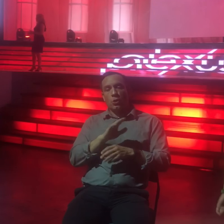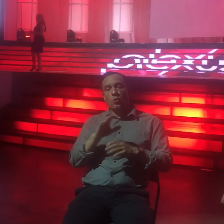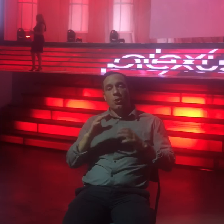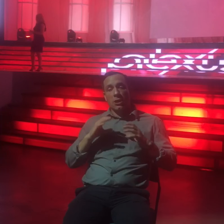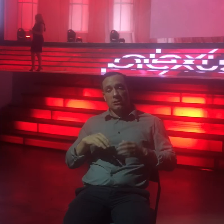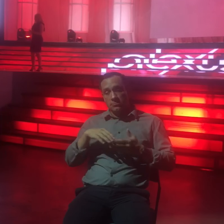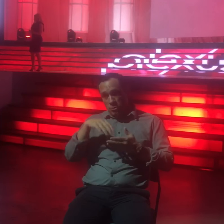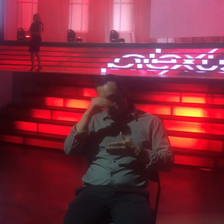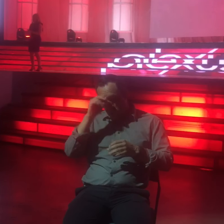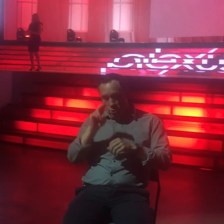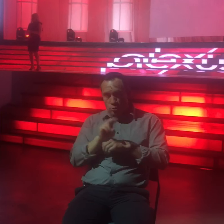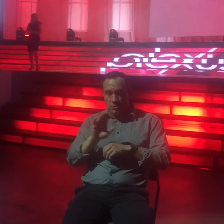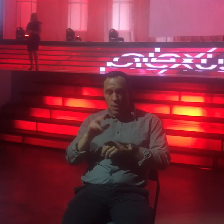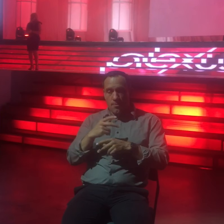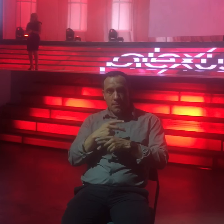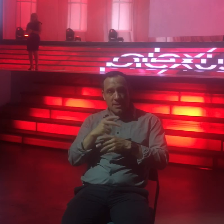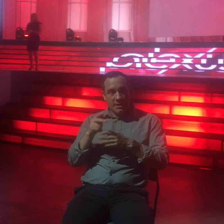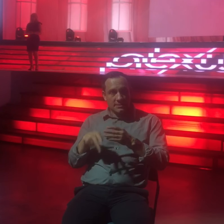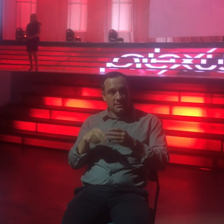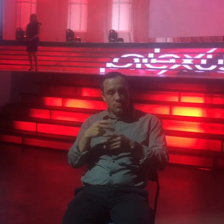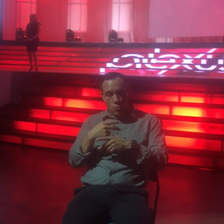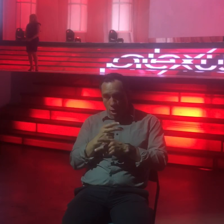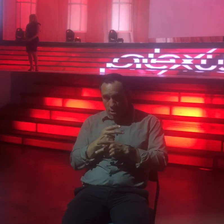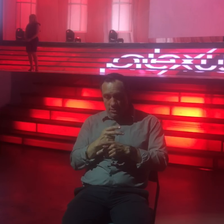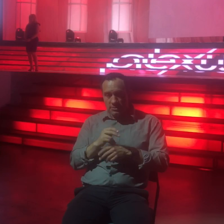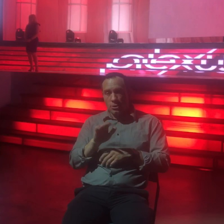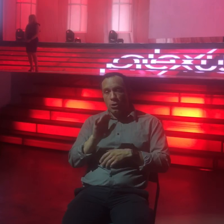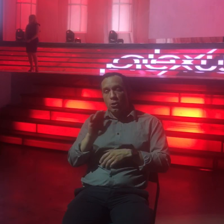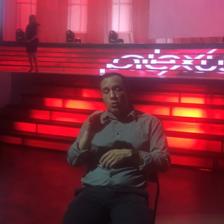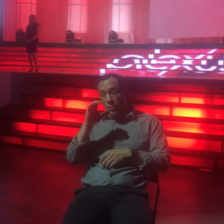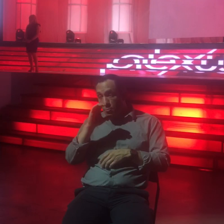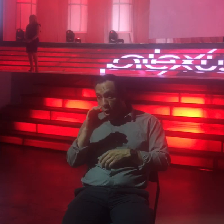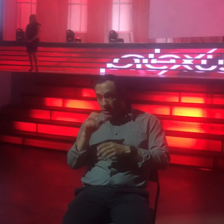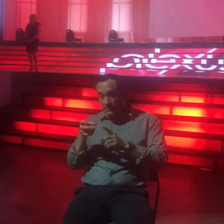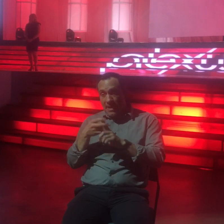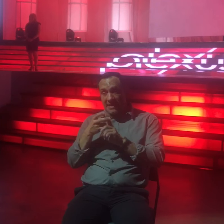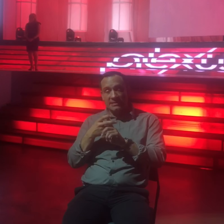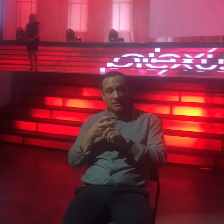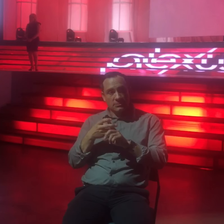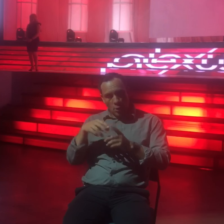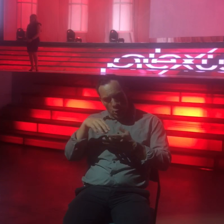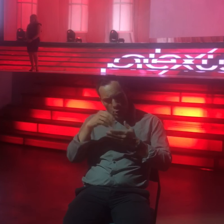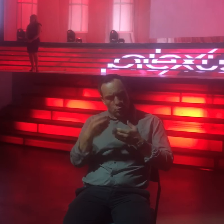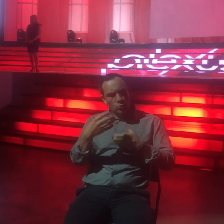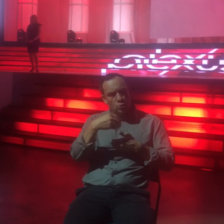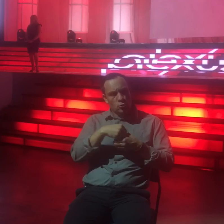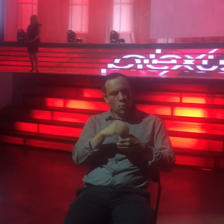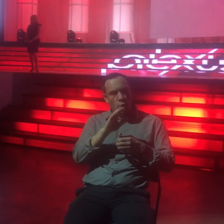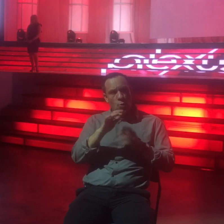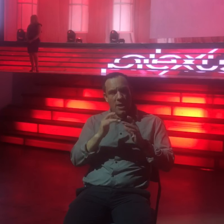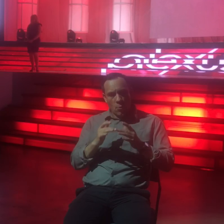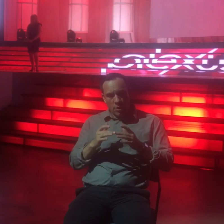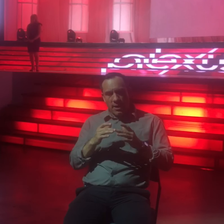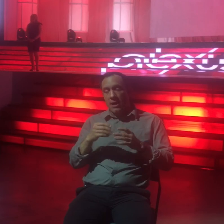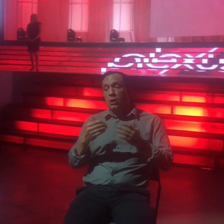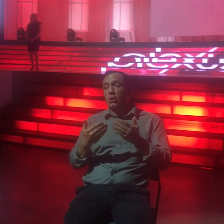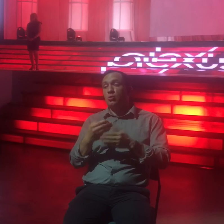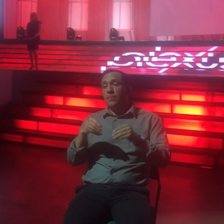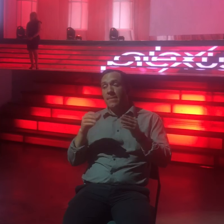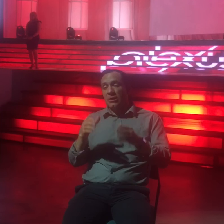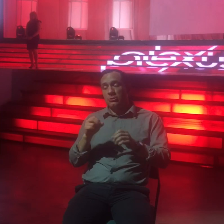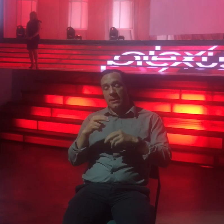customers learn to use their Plexus products. Your prospects can join your network. And your new ambassadors are able to build their own